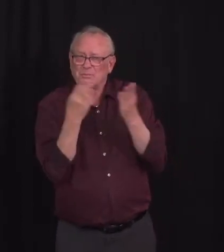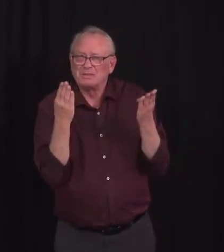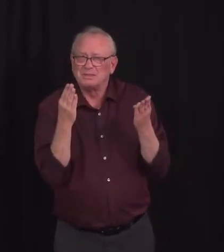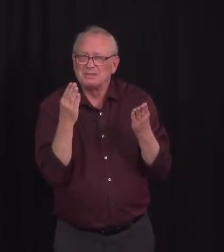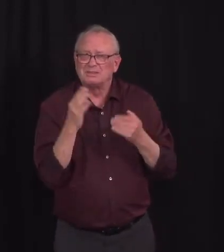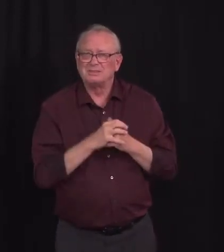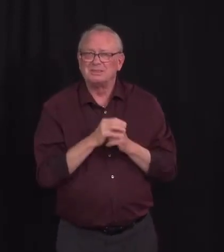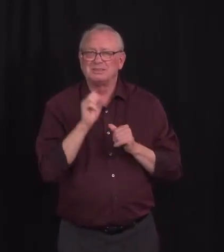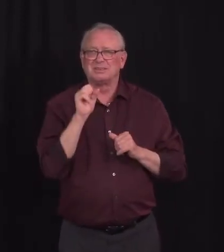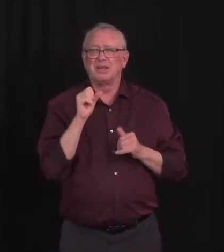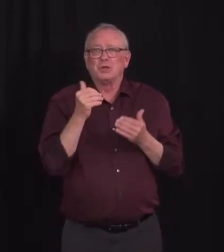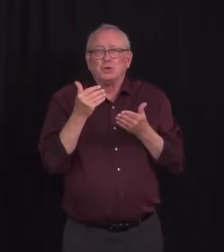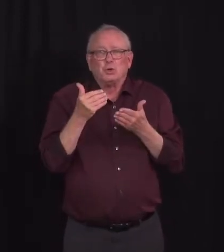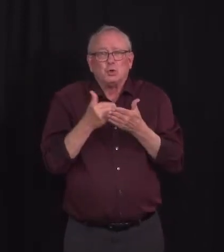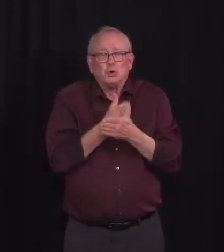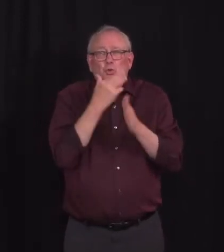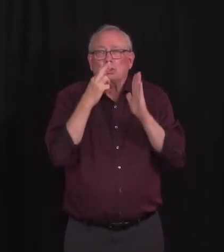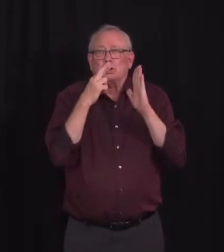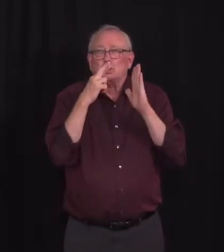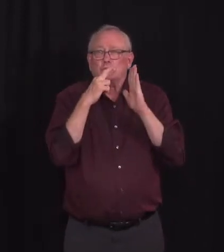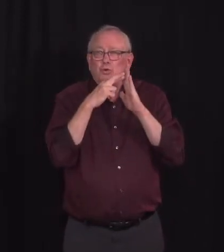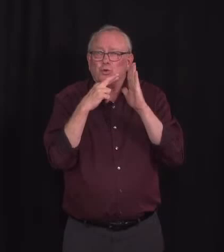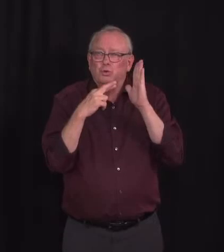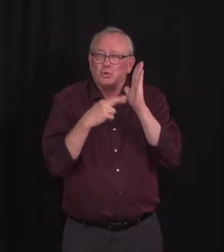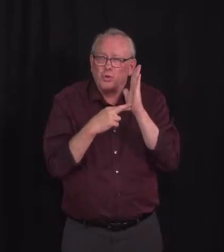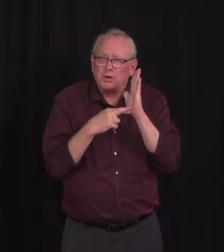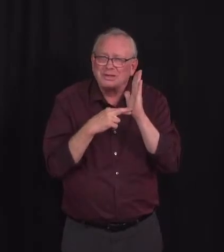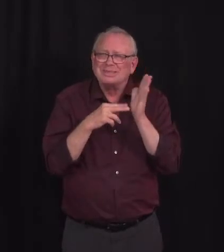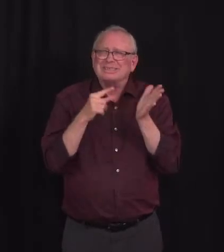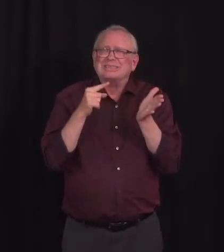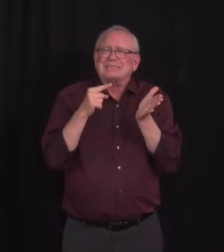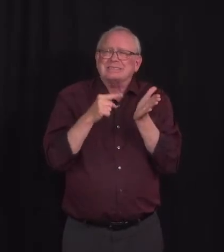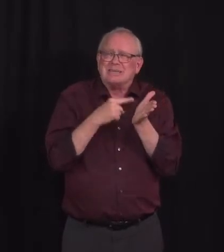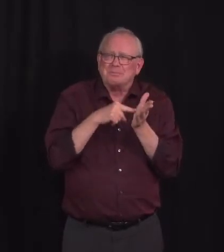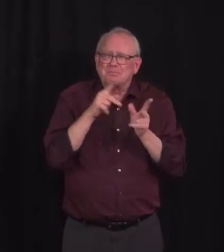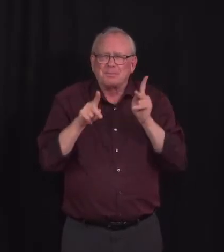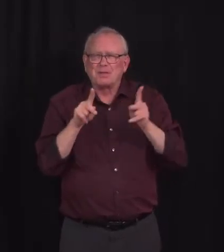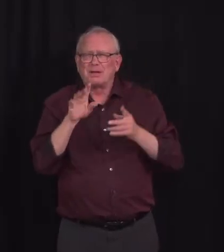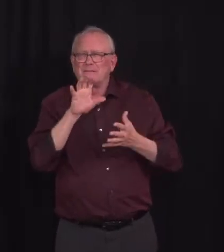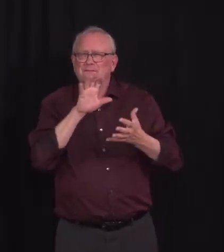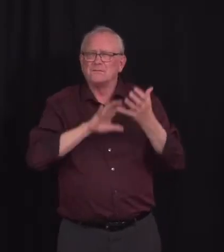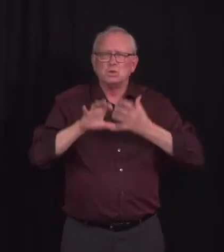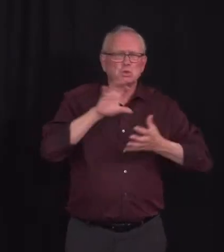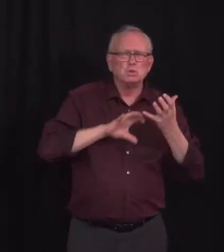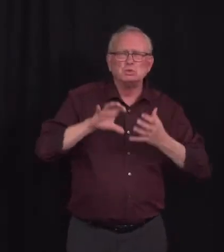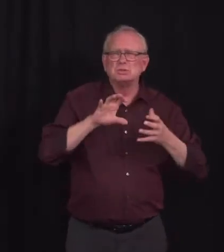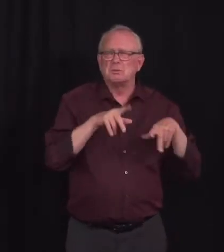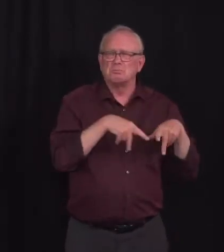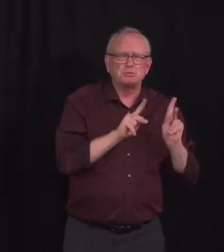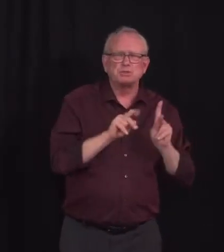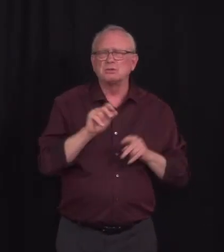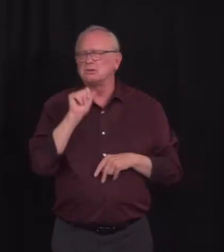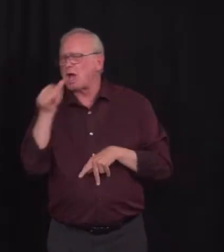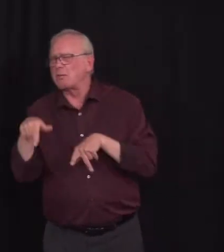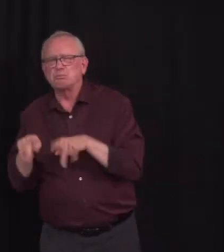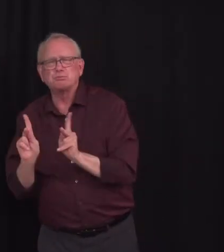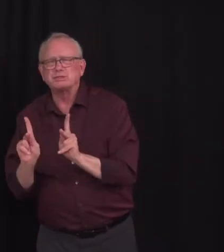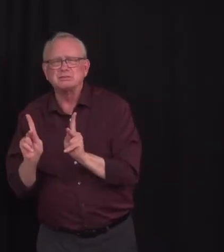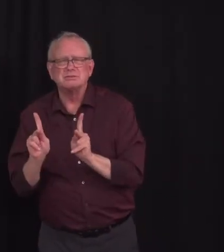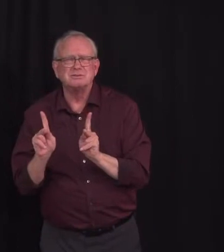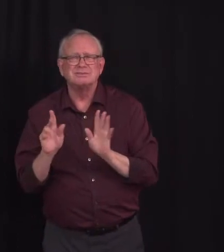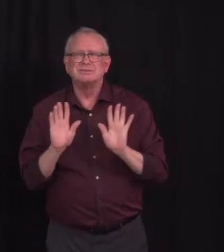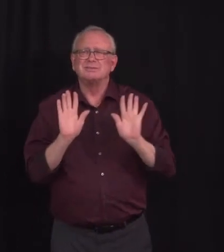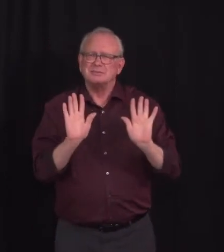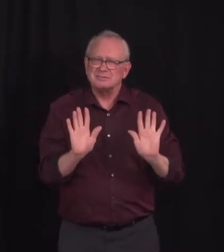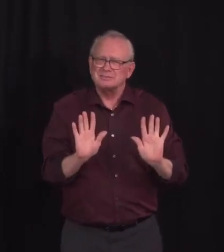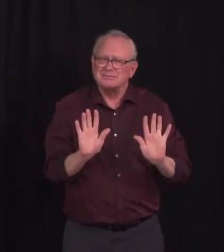always a bit of confusion about which rules apply in which settings. So I want to just lay out a little bit